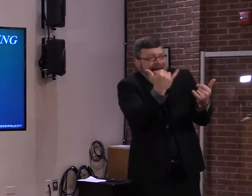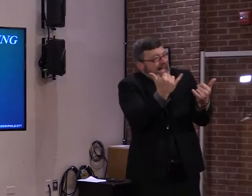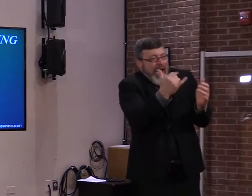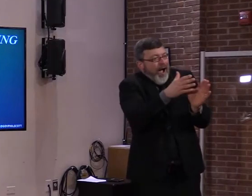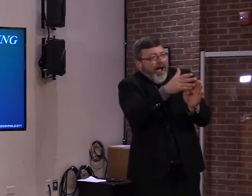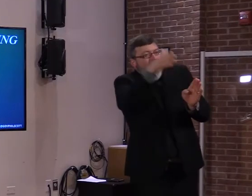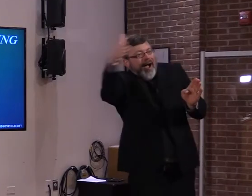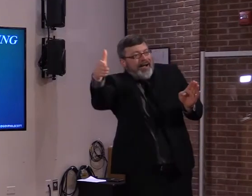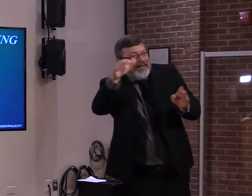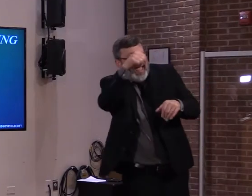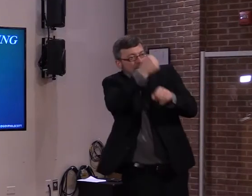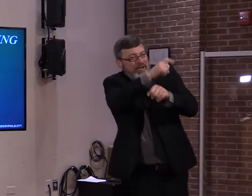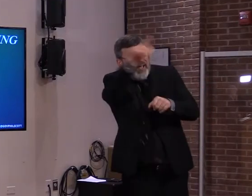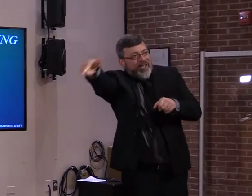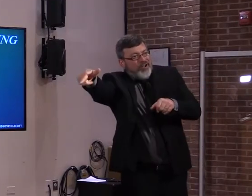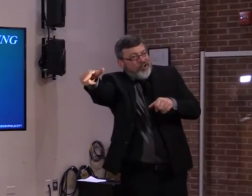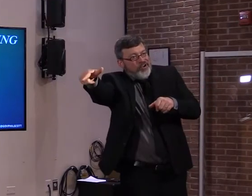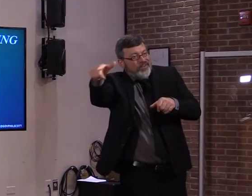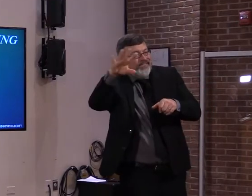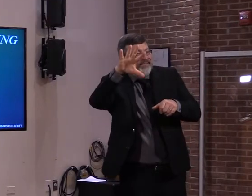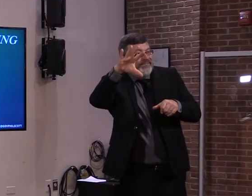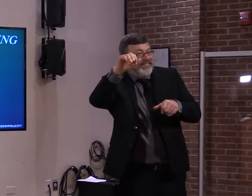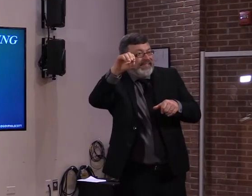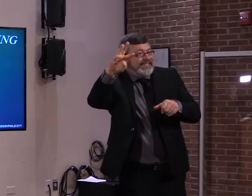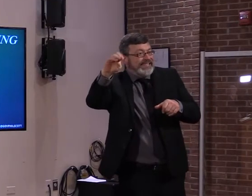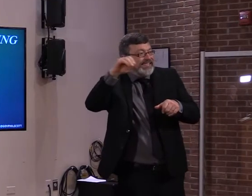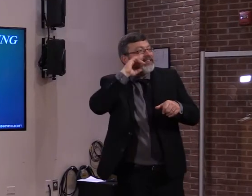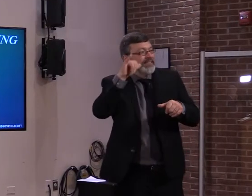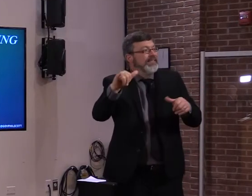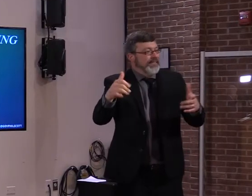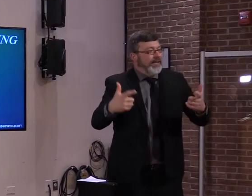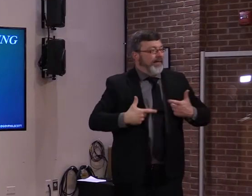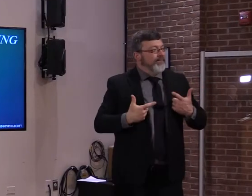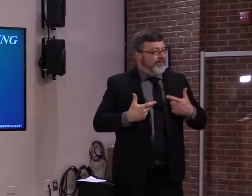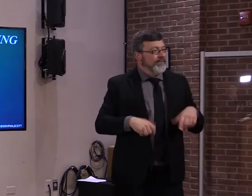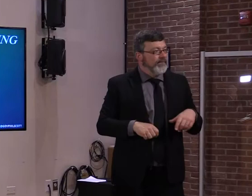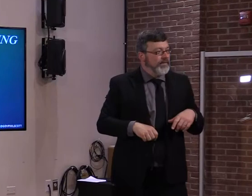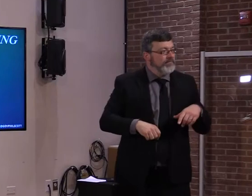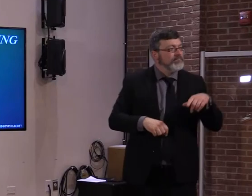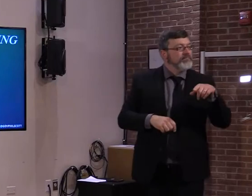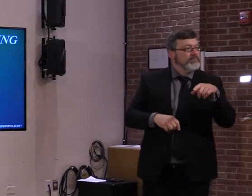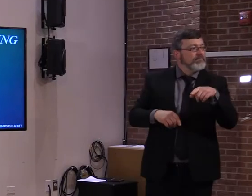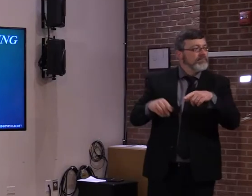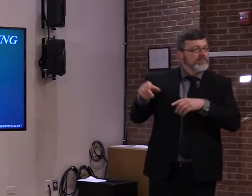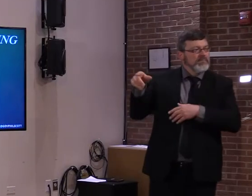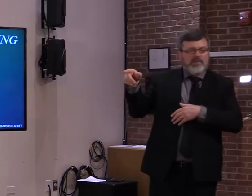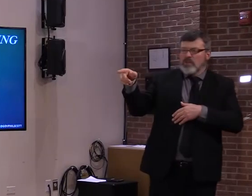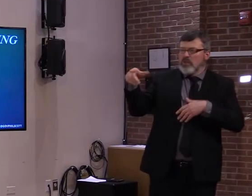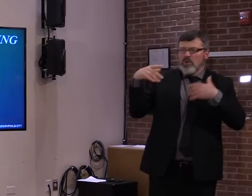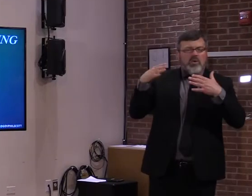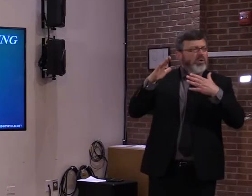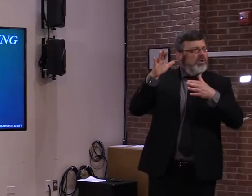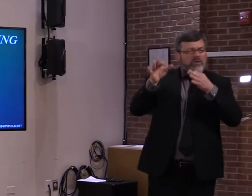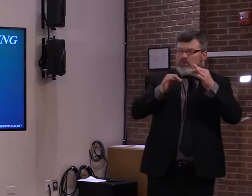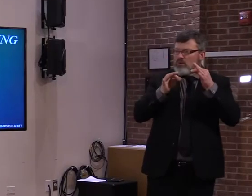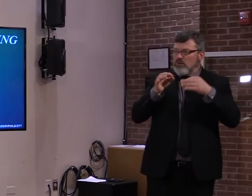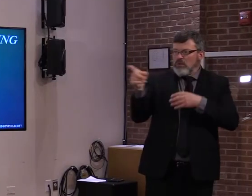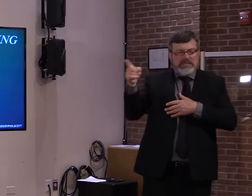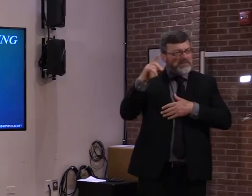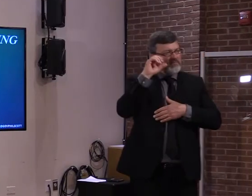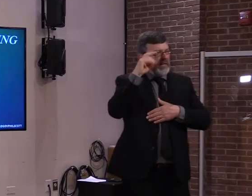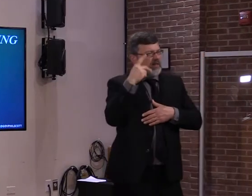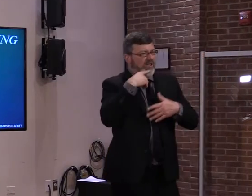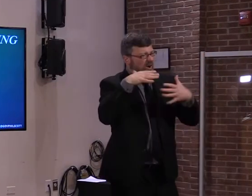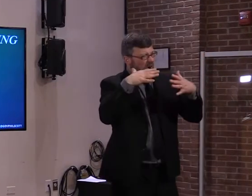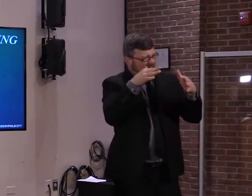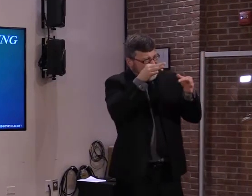The governor gave a very good overview of what it means, or sort of the change the direction of the ship in